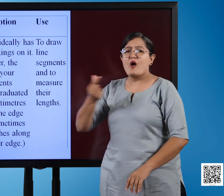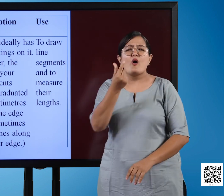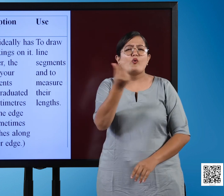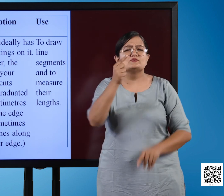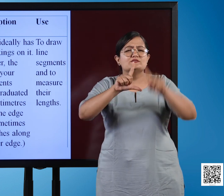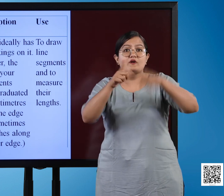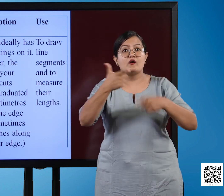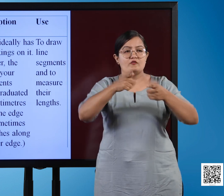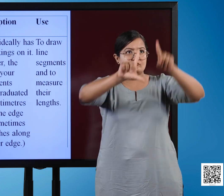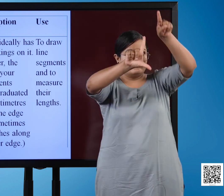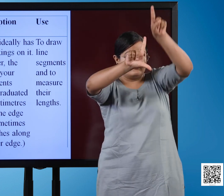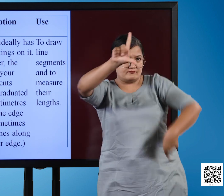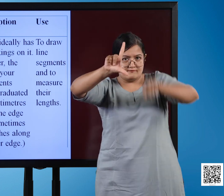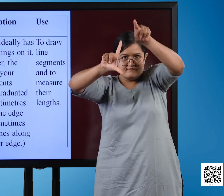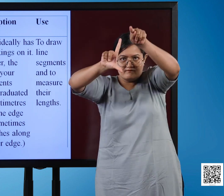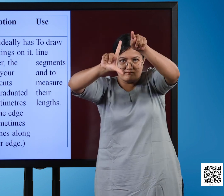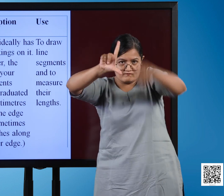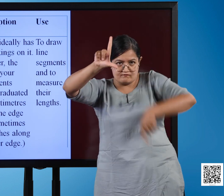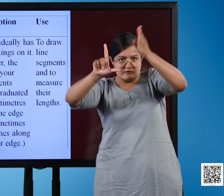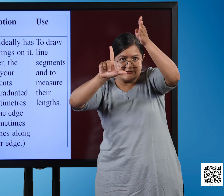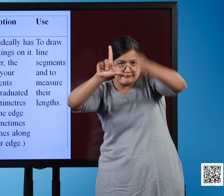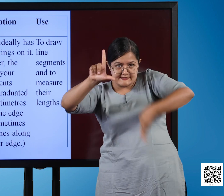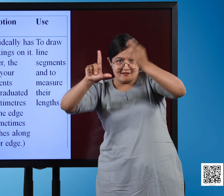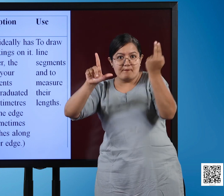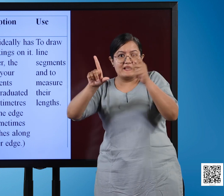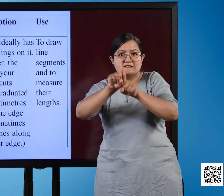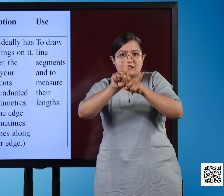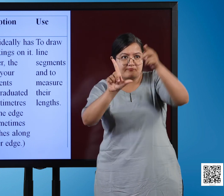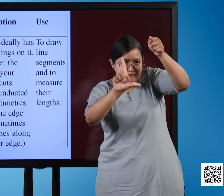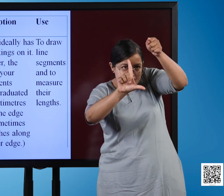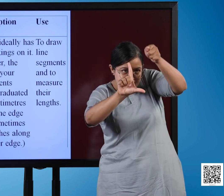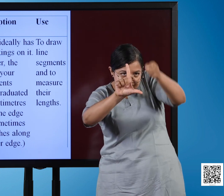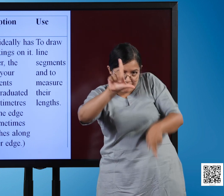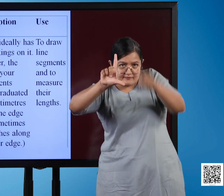To draw line segments and to measure their lengths.